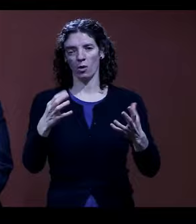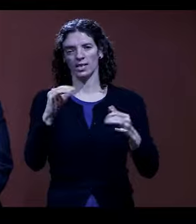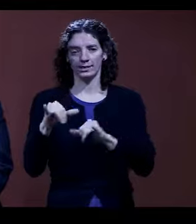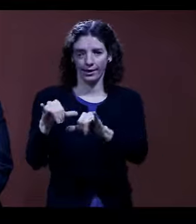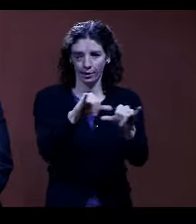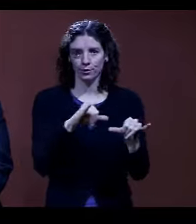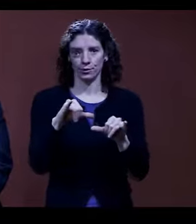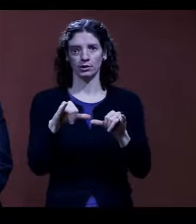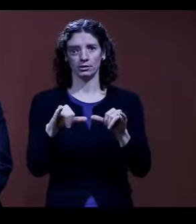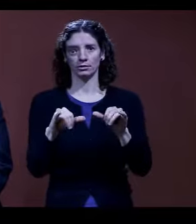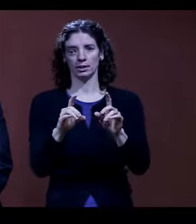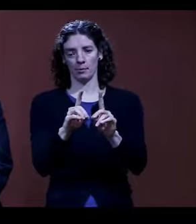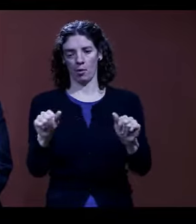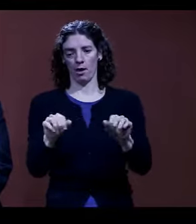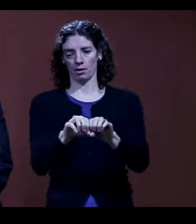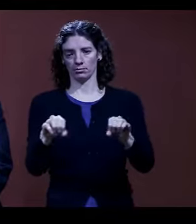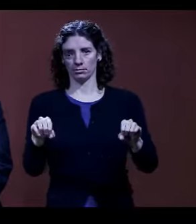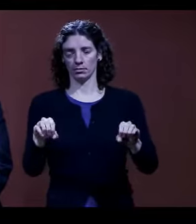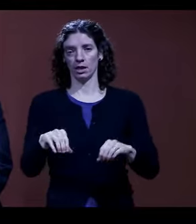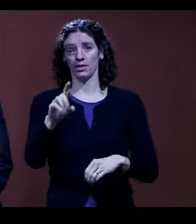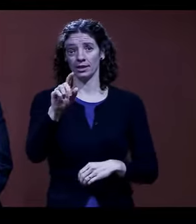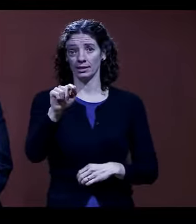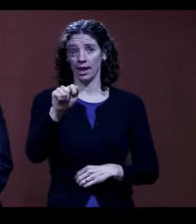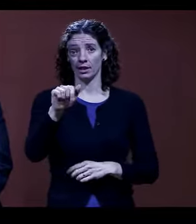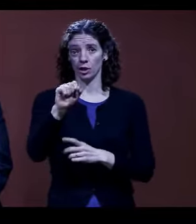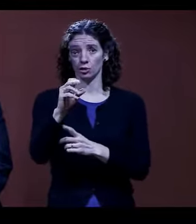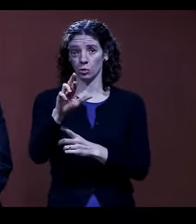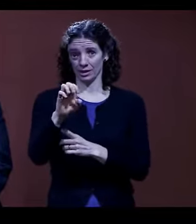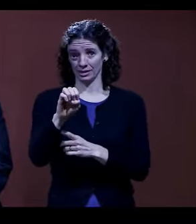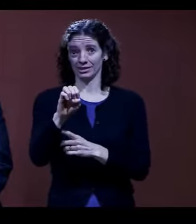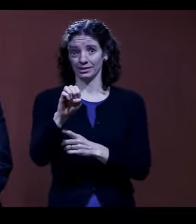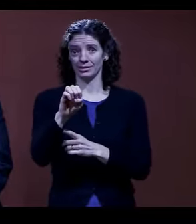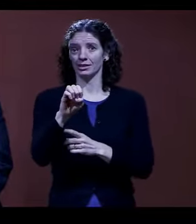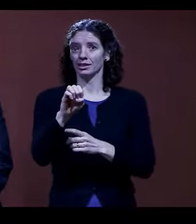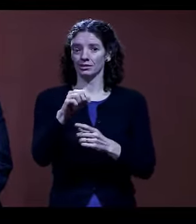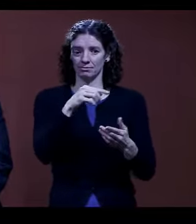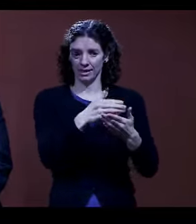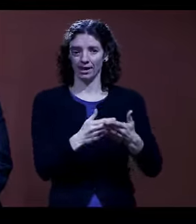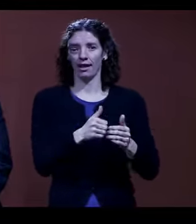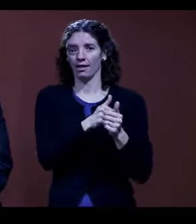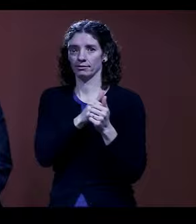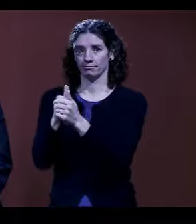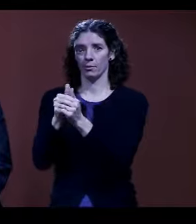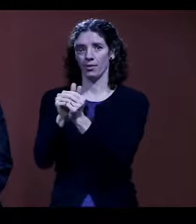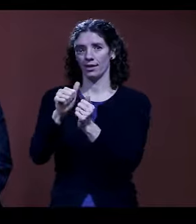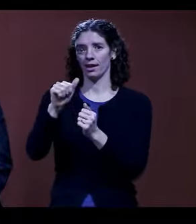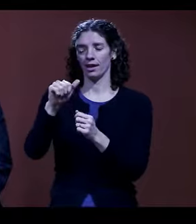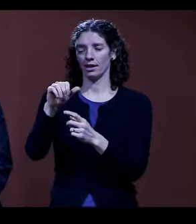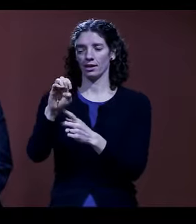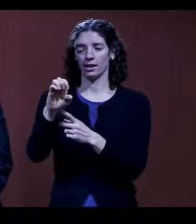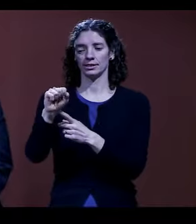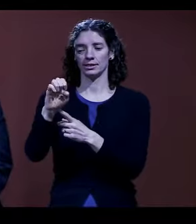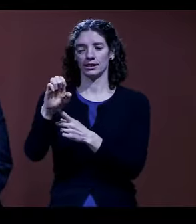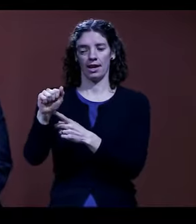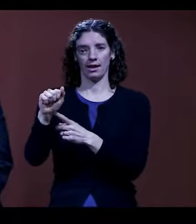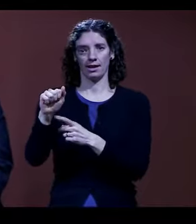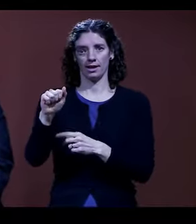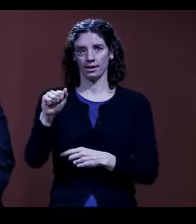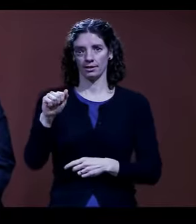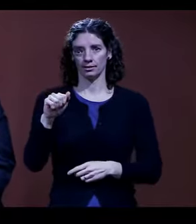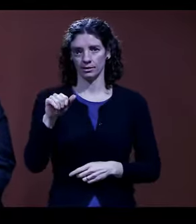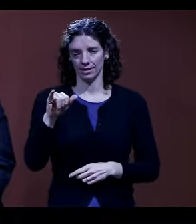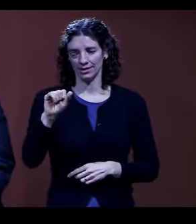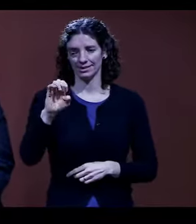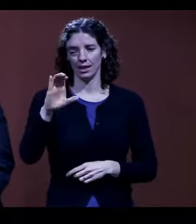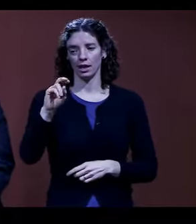diploma. The data source really is aligned with the ESEA, which is the Secondary Education Act.